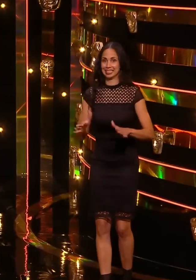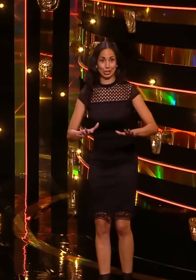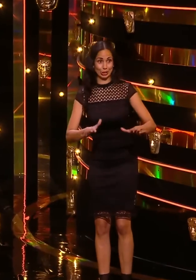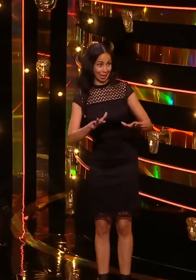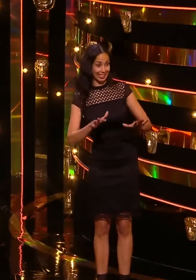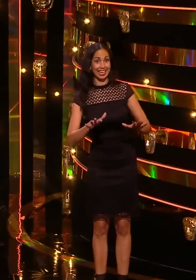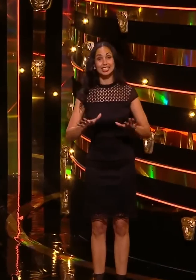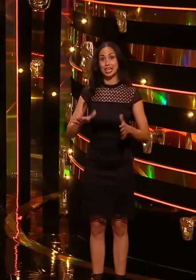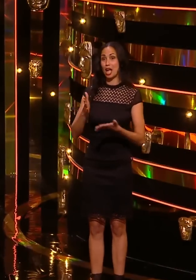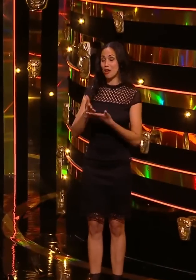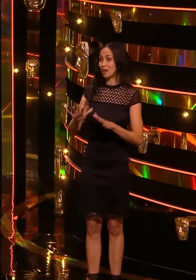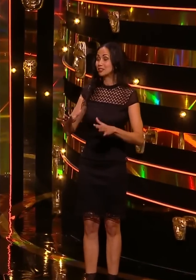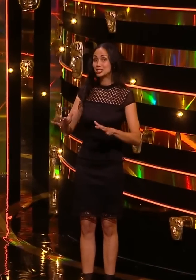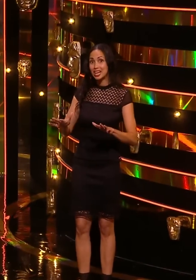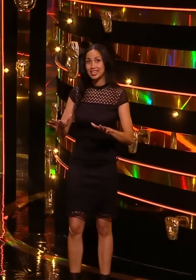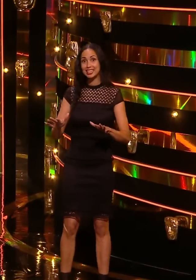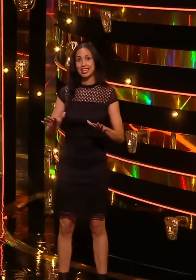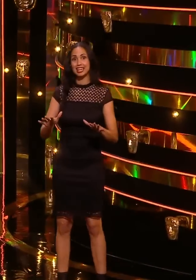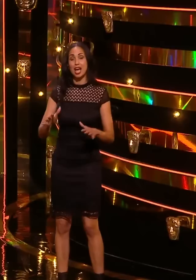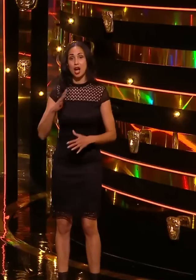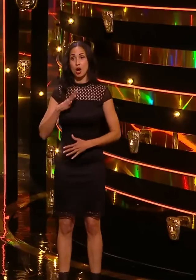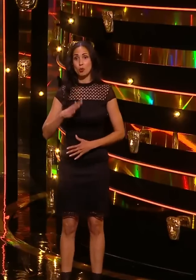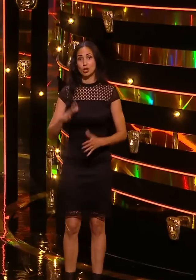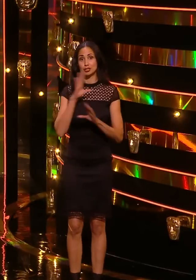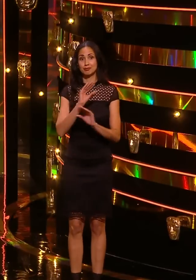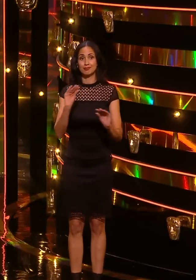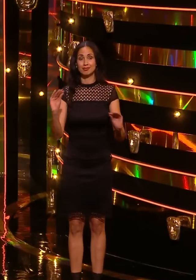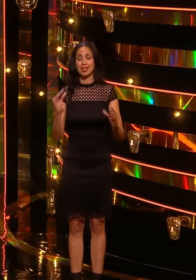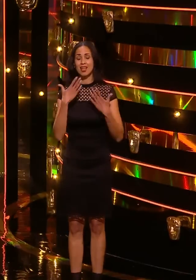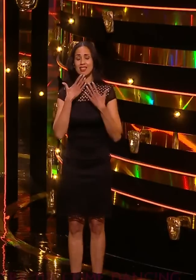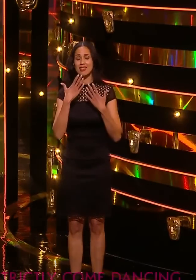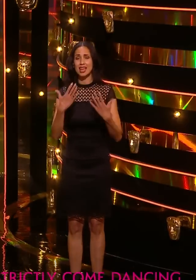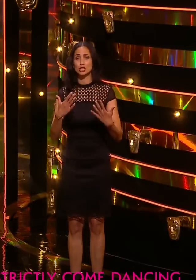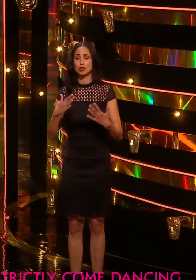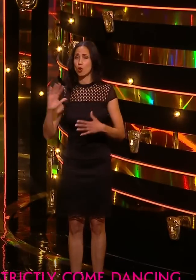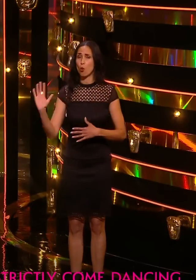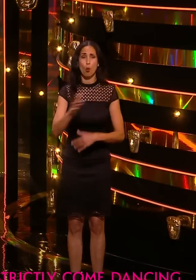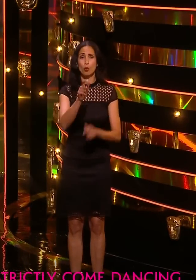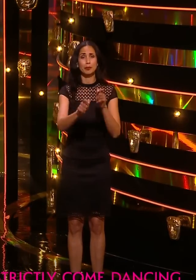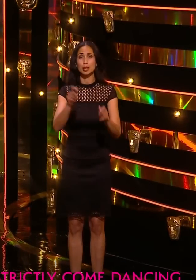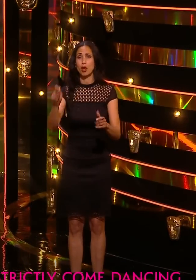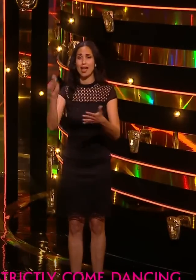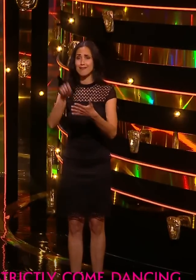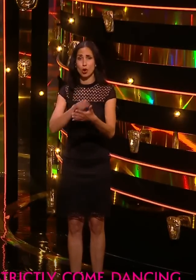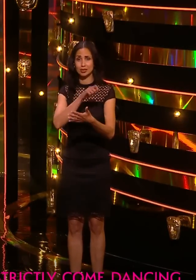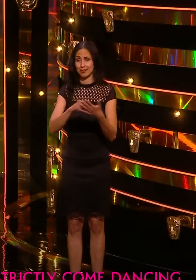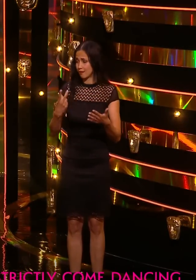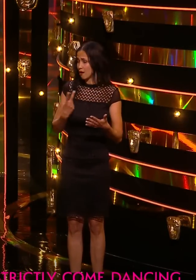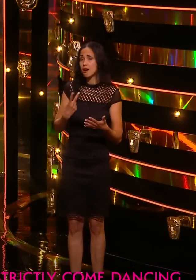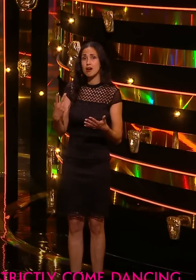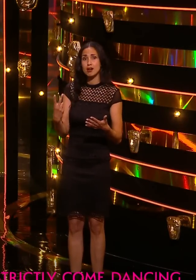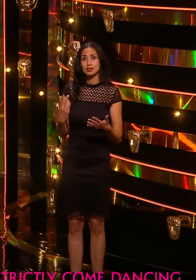Shaking, isn't it? Yeah, very shaking. I just want to say thank you to every single person who voted for us,